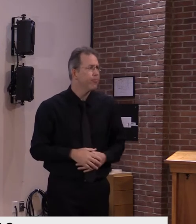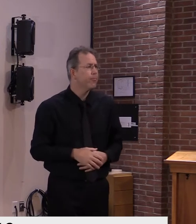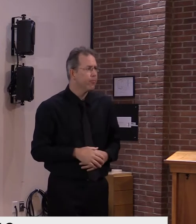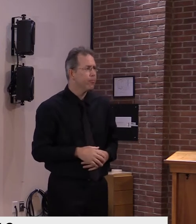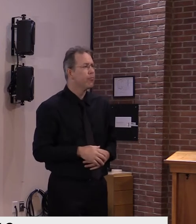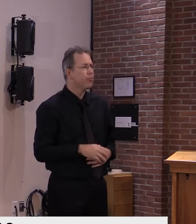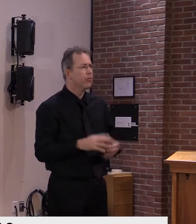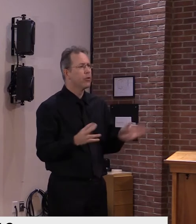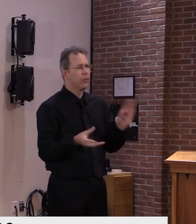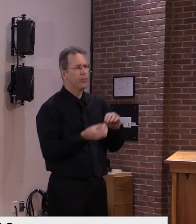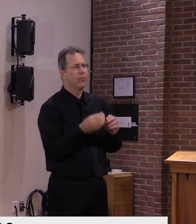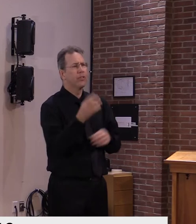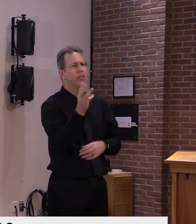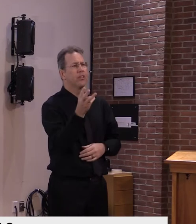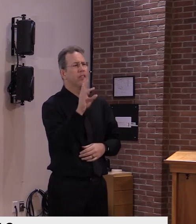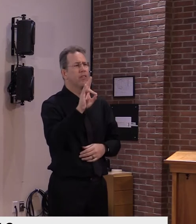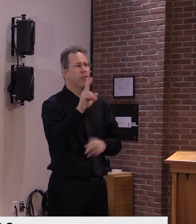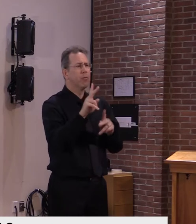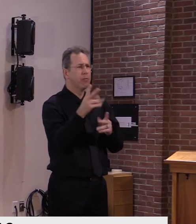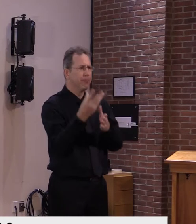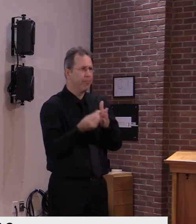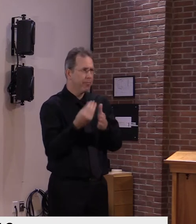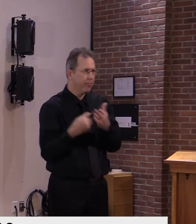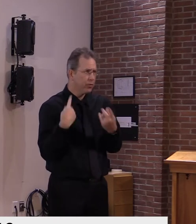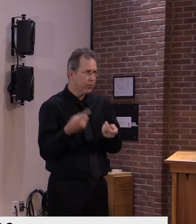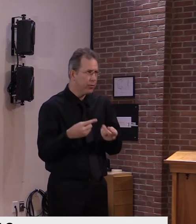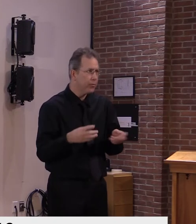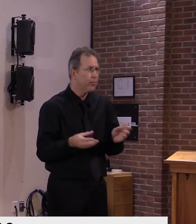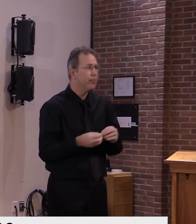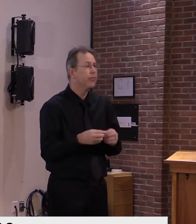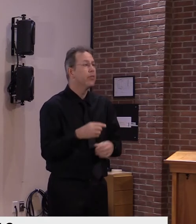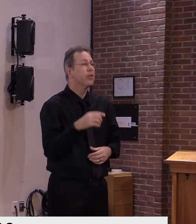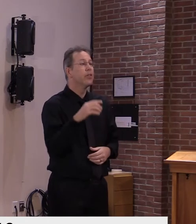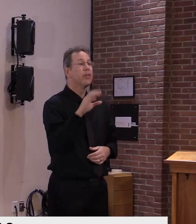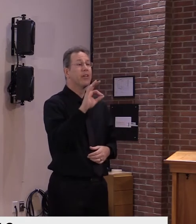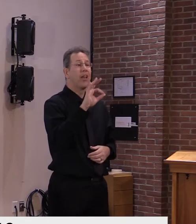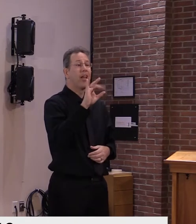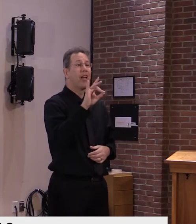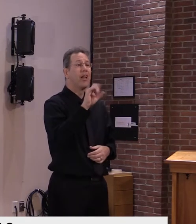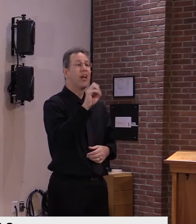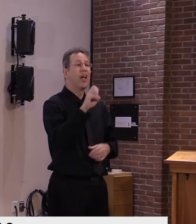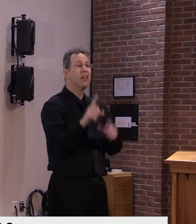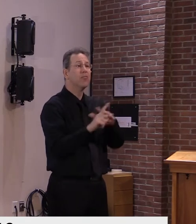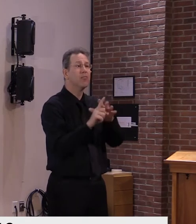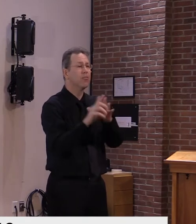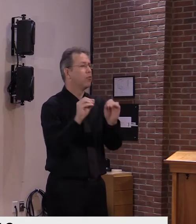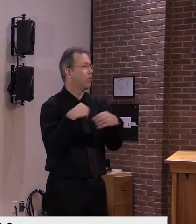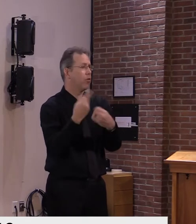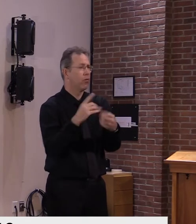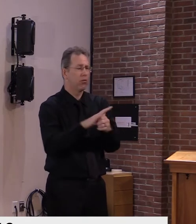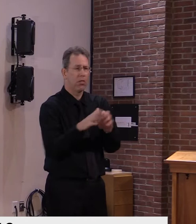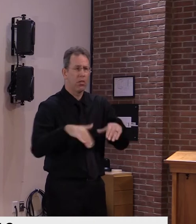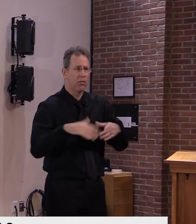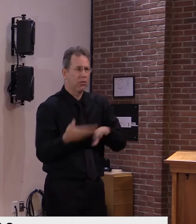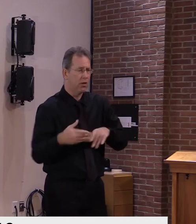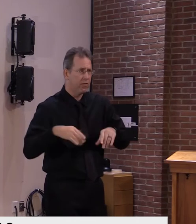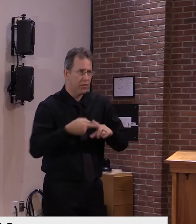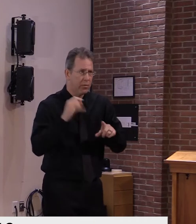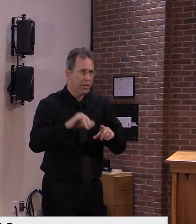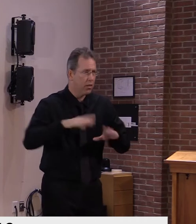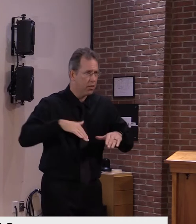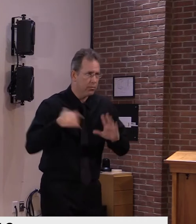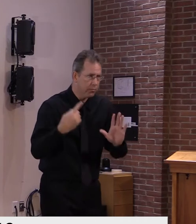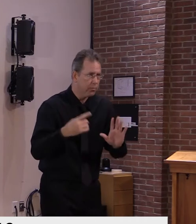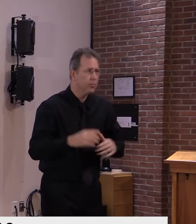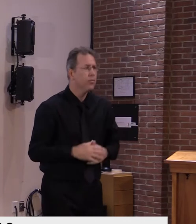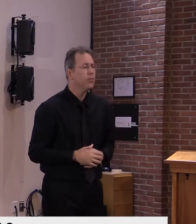Yesterday, there were 99 cases and no deaths reported. This brings us to yet another landmark,